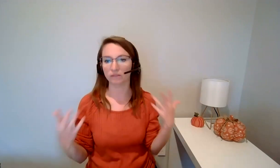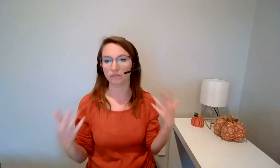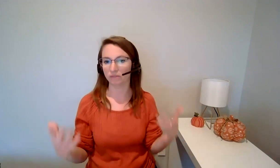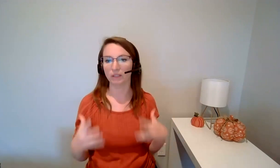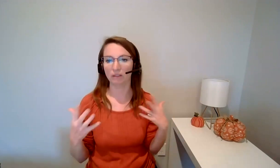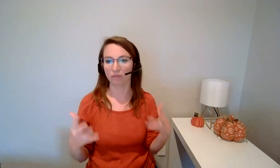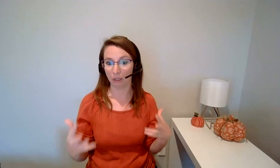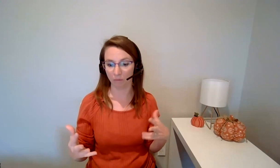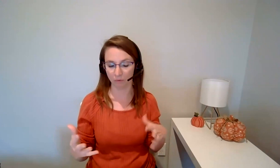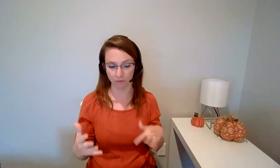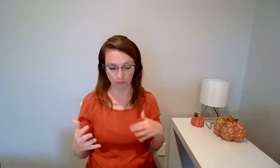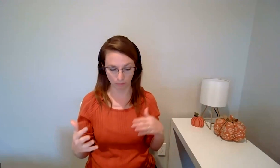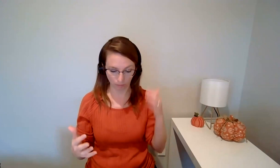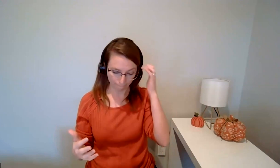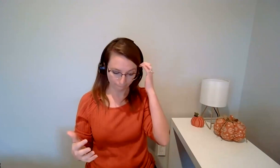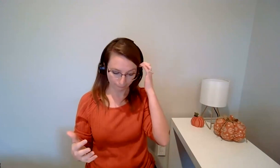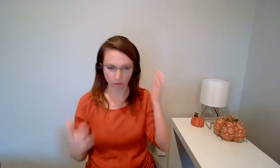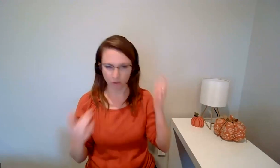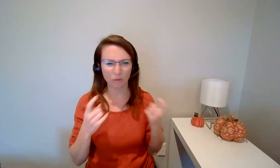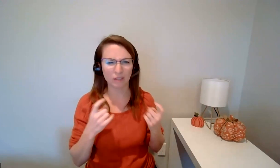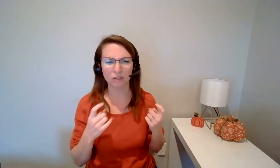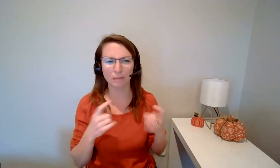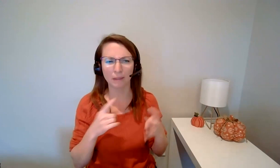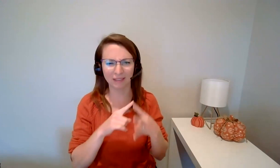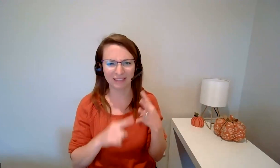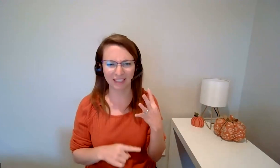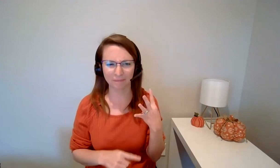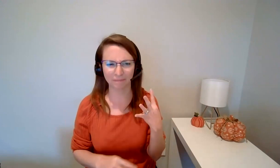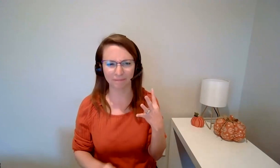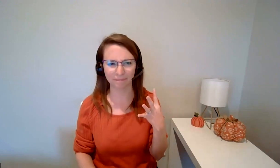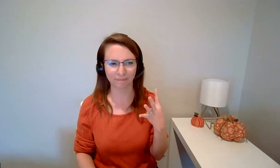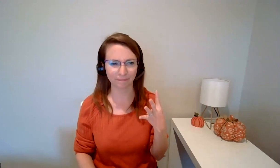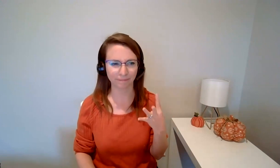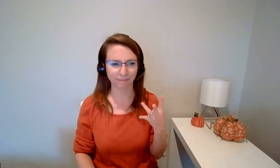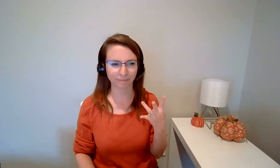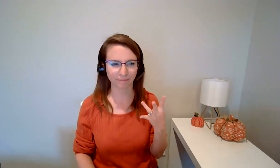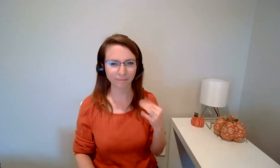is very, very helpful. So are there any questions about listing?